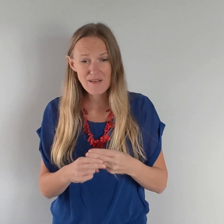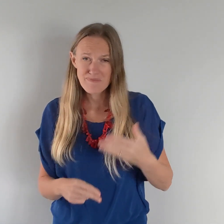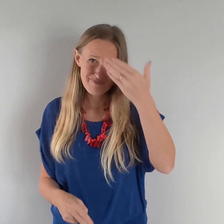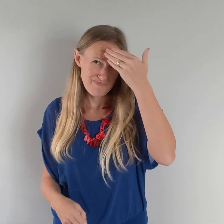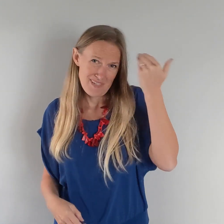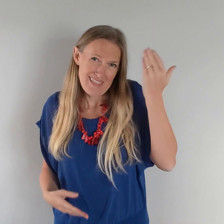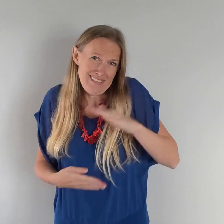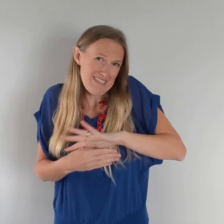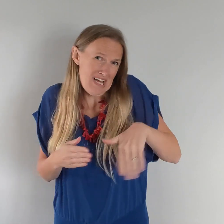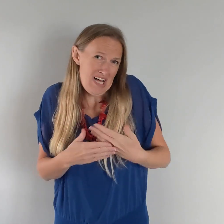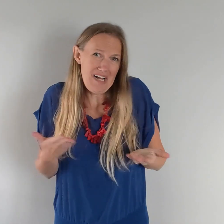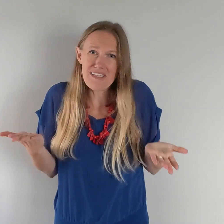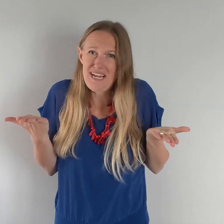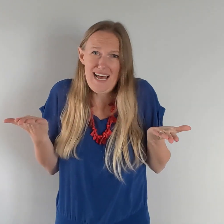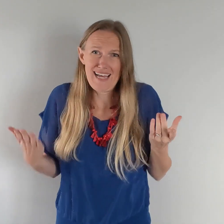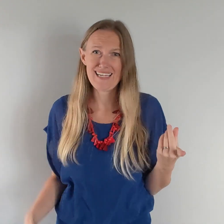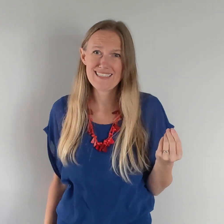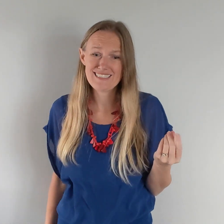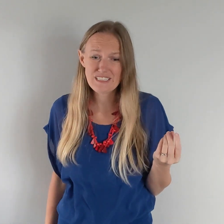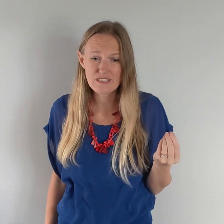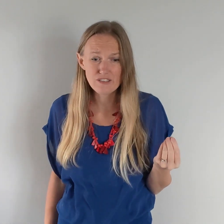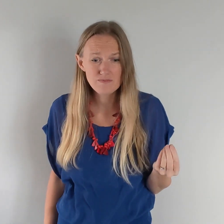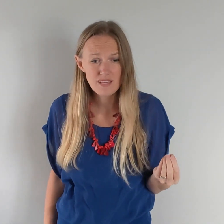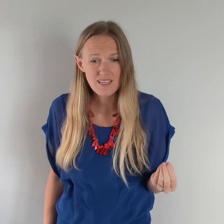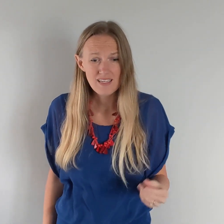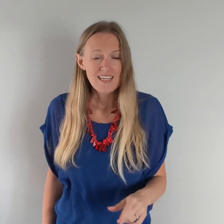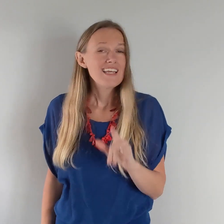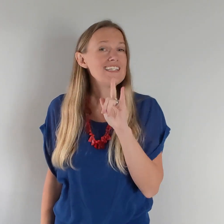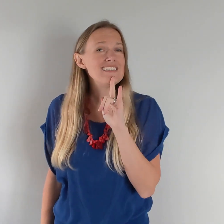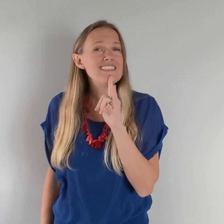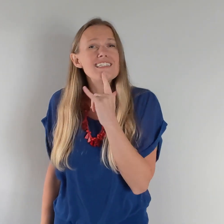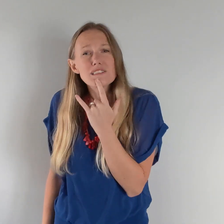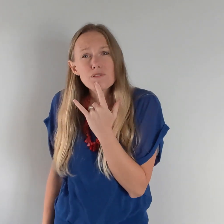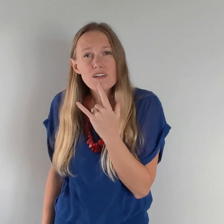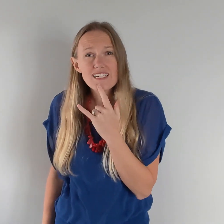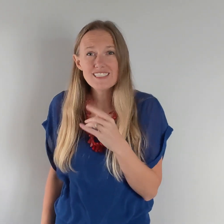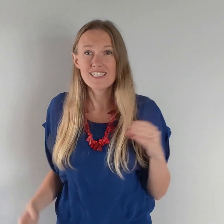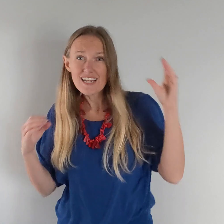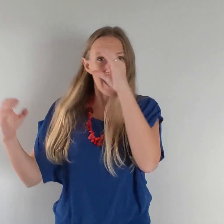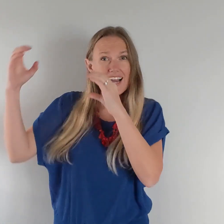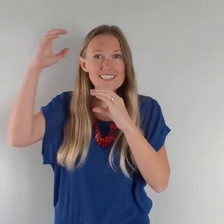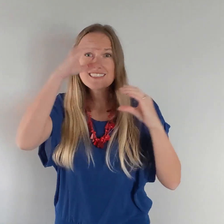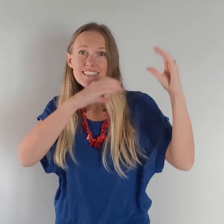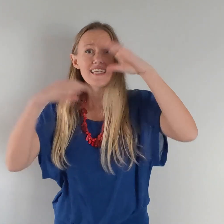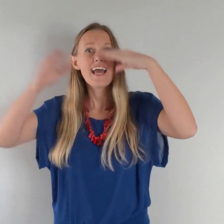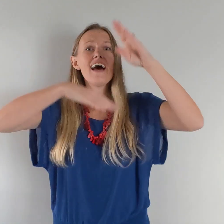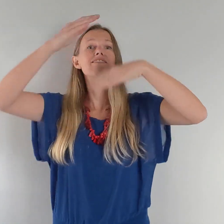name because it's all that I can do. In desperation, I seek